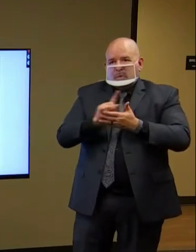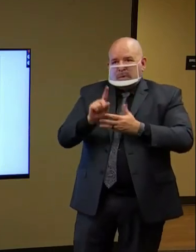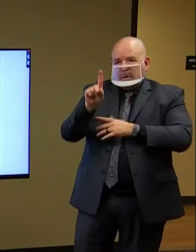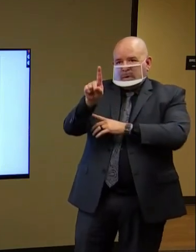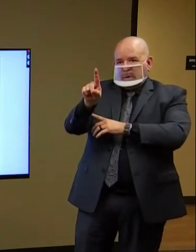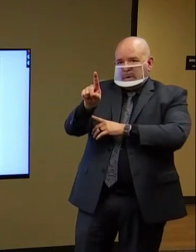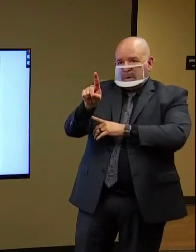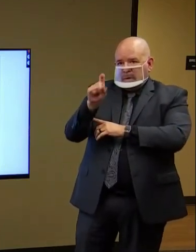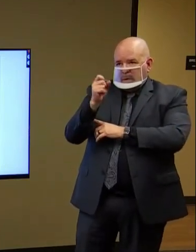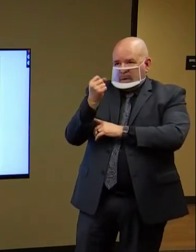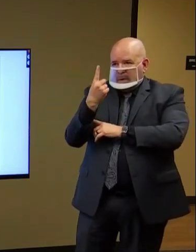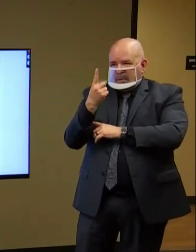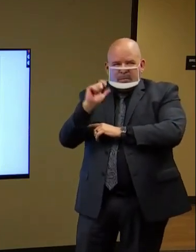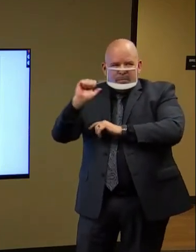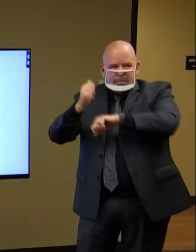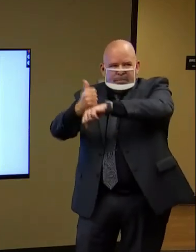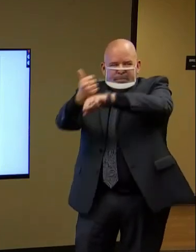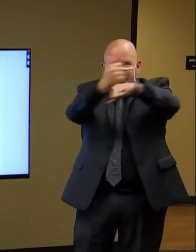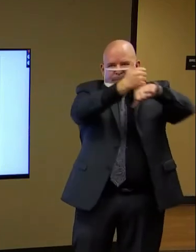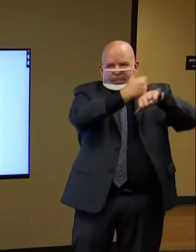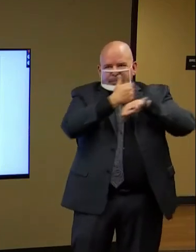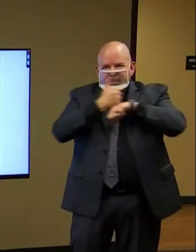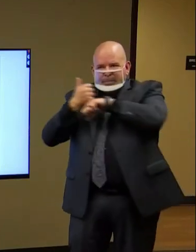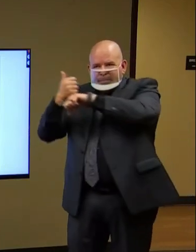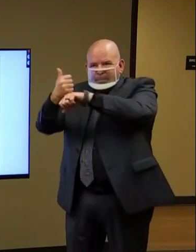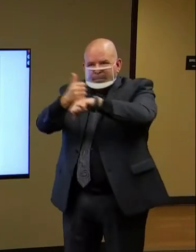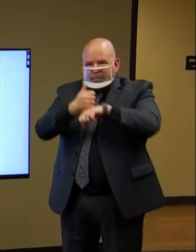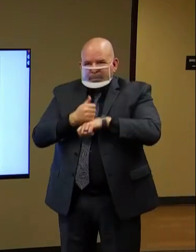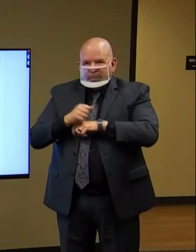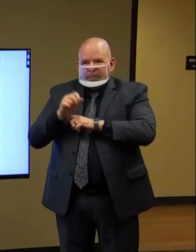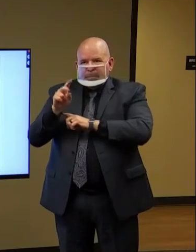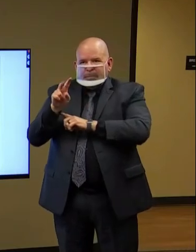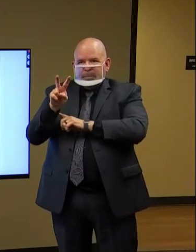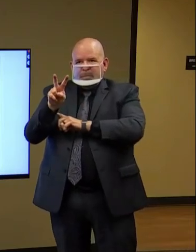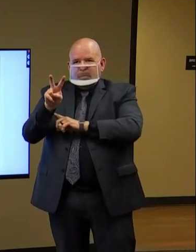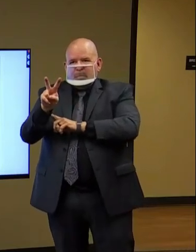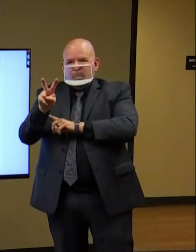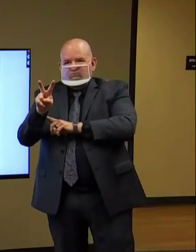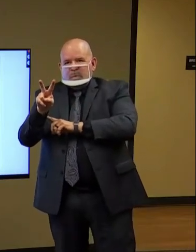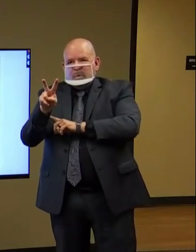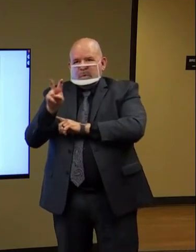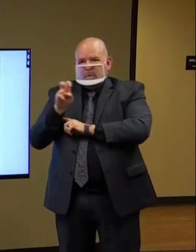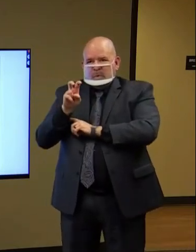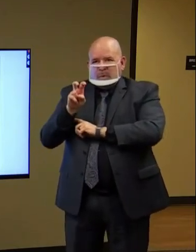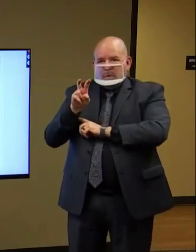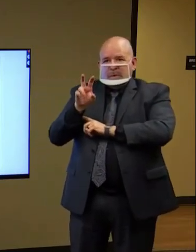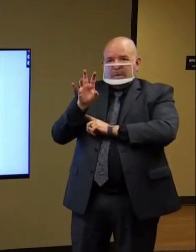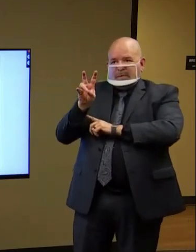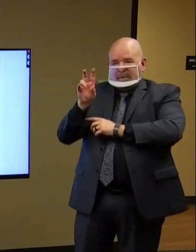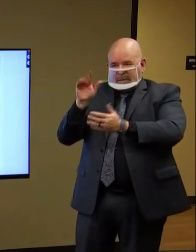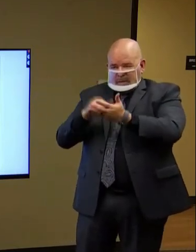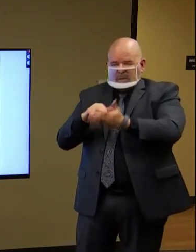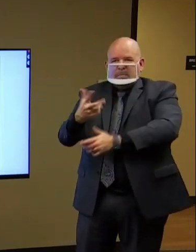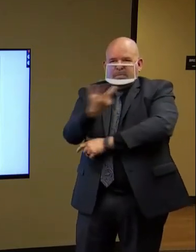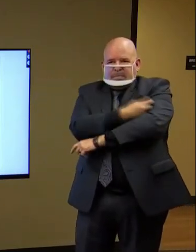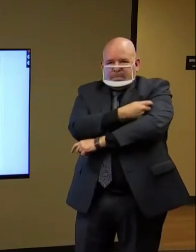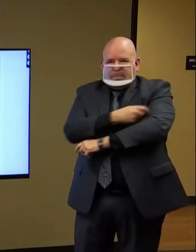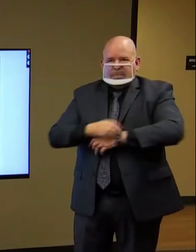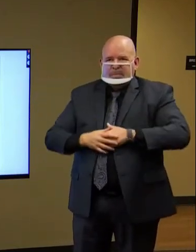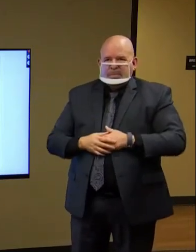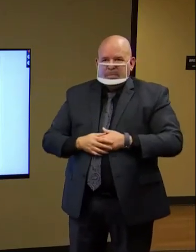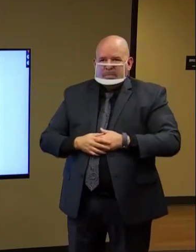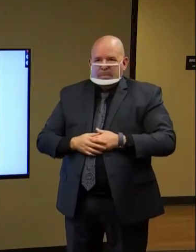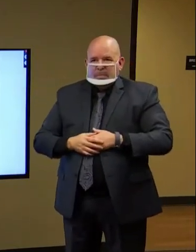and 207,000 doses shipped to Texas in week 1. Next week, it's anticipated